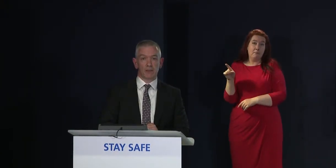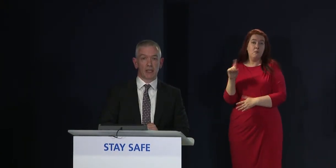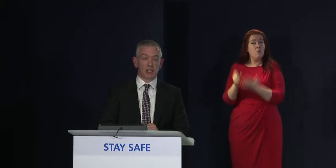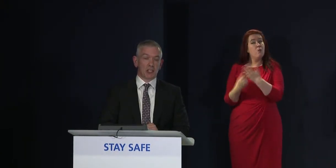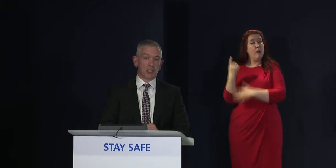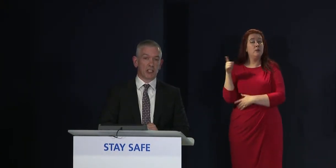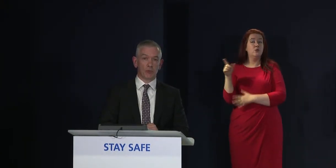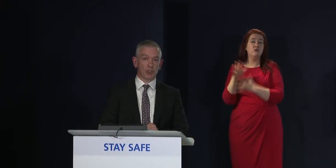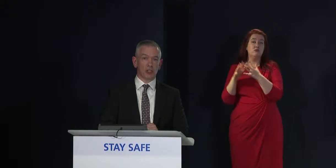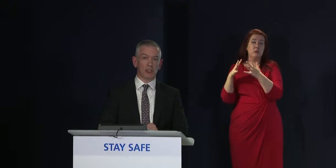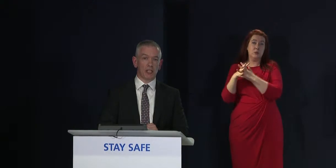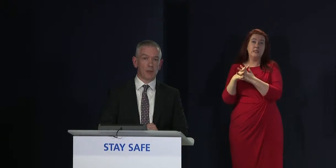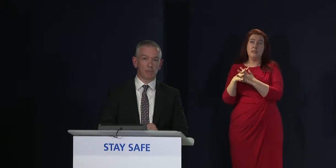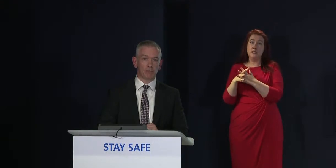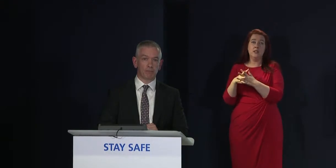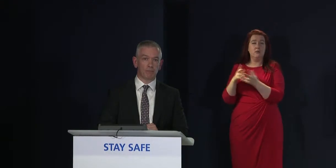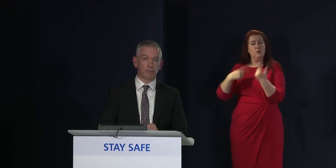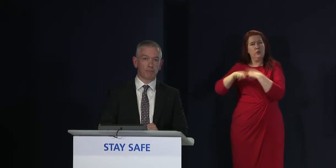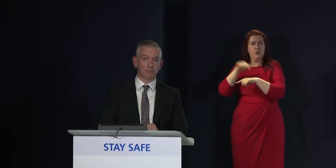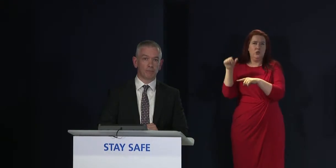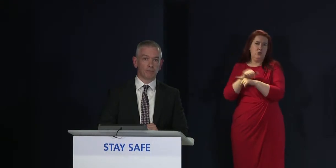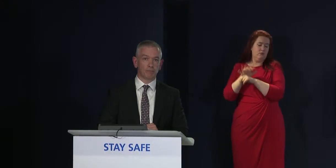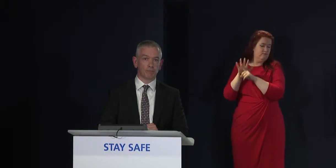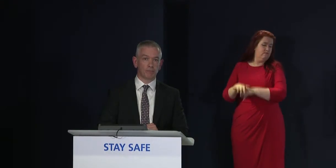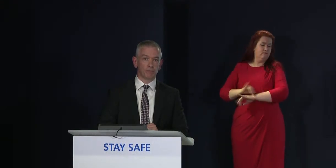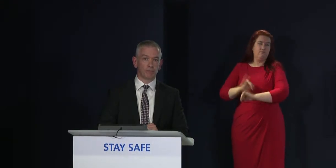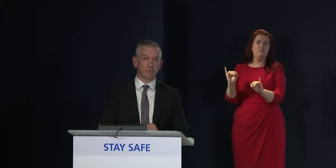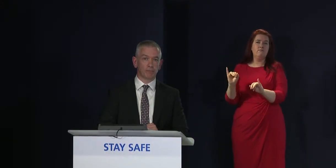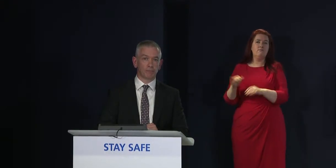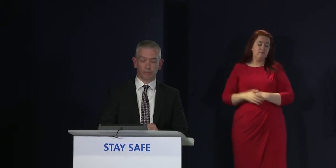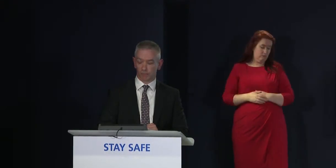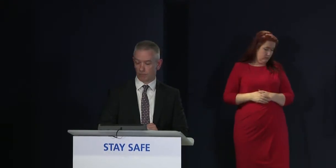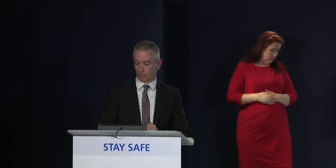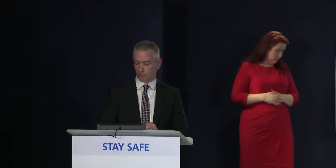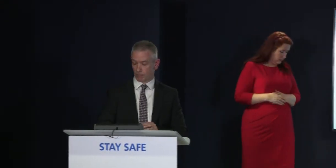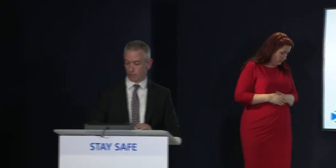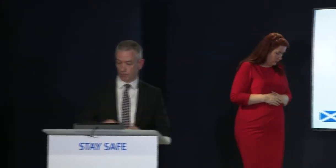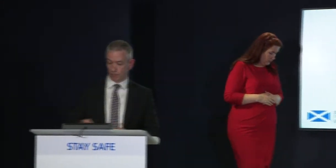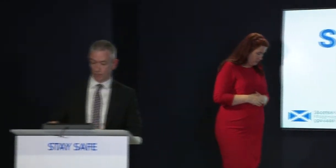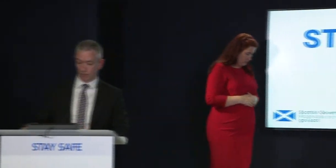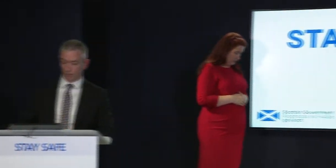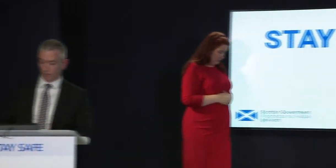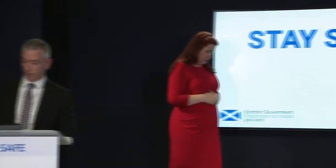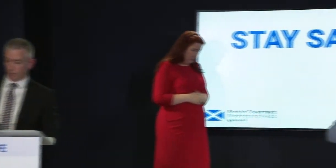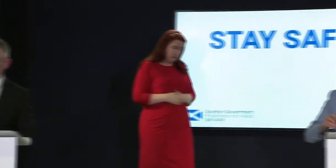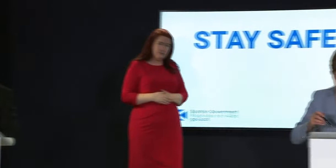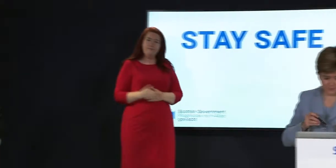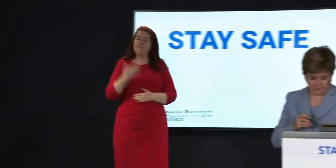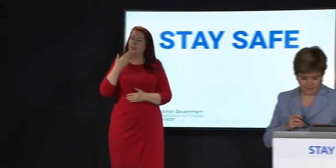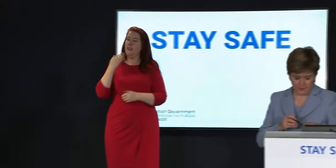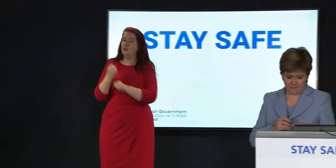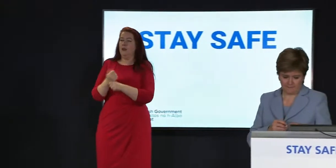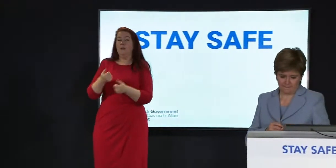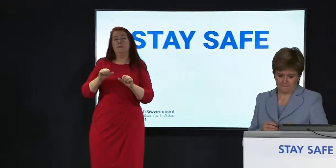and as a society, we should condemn it. Many thanks. Gregor, Alan Smith from Bower.